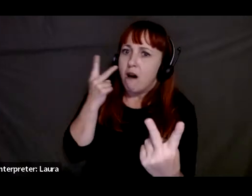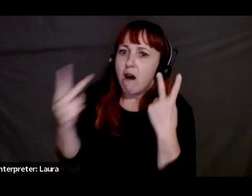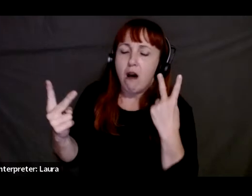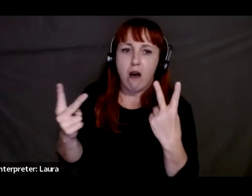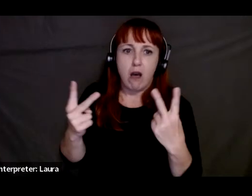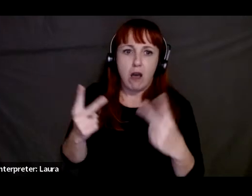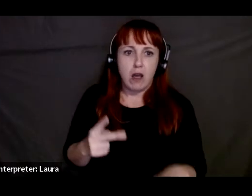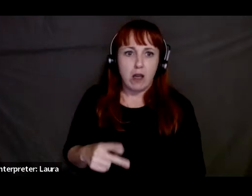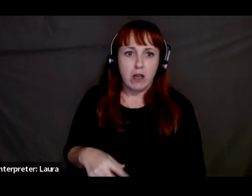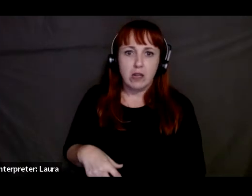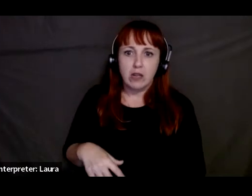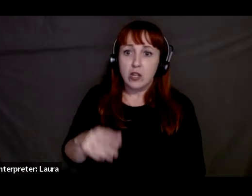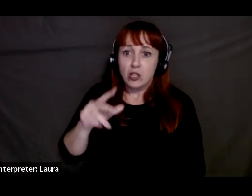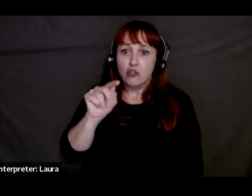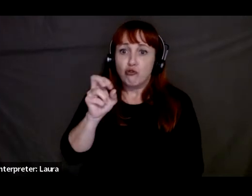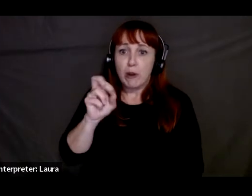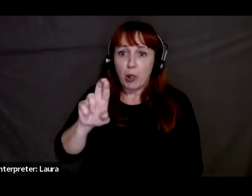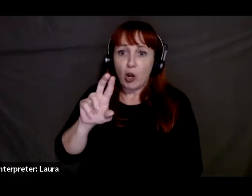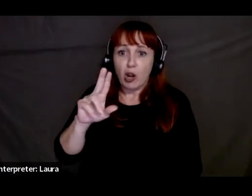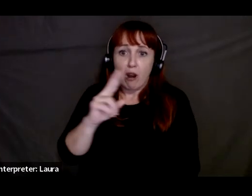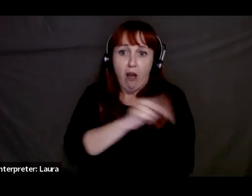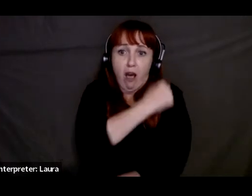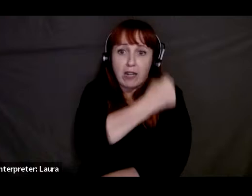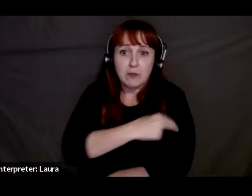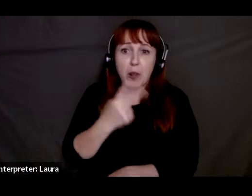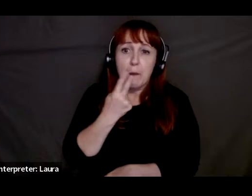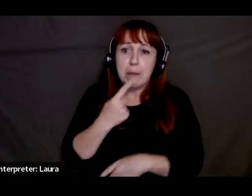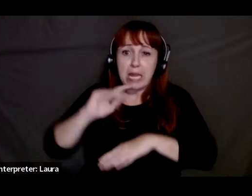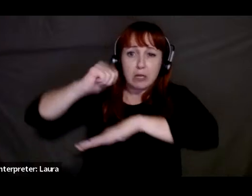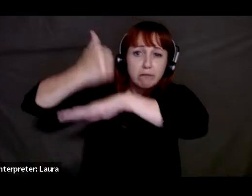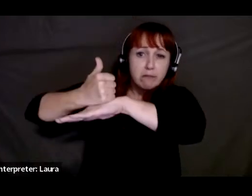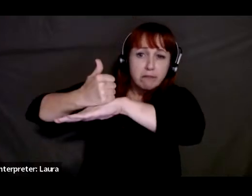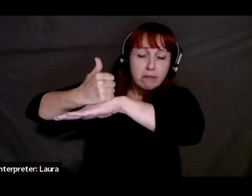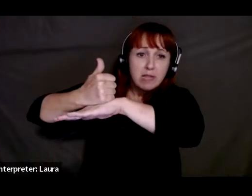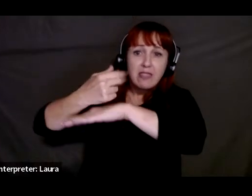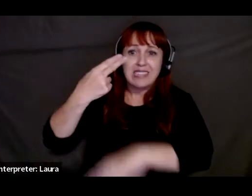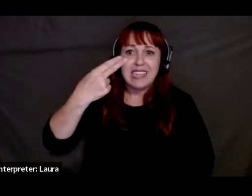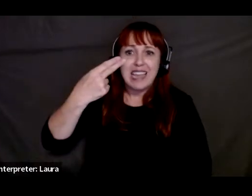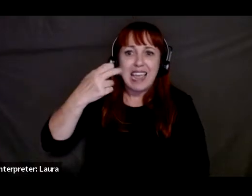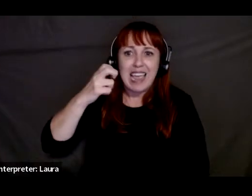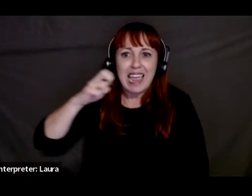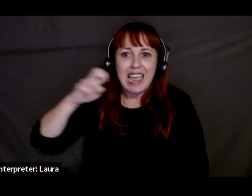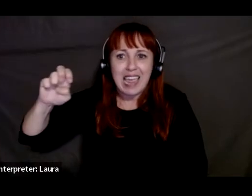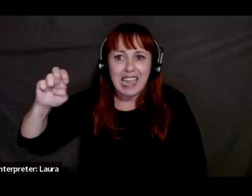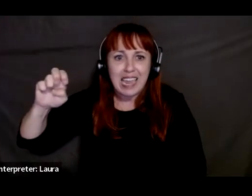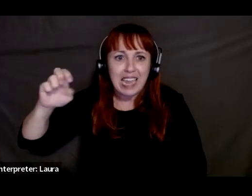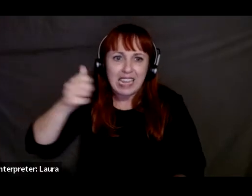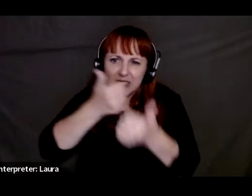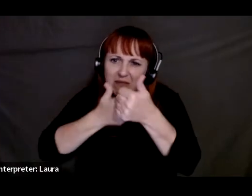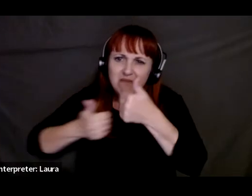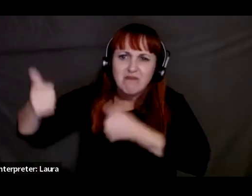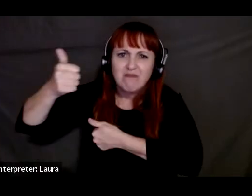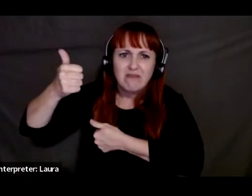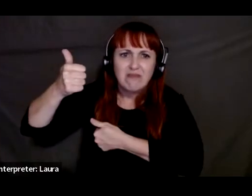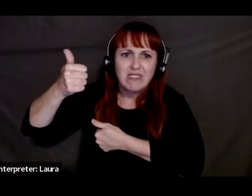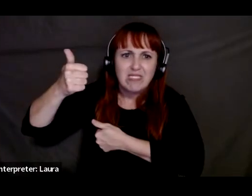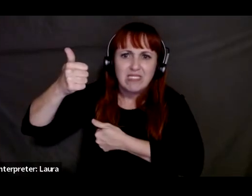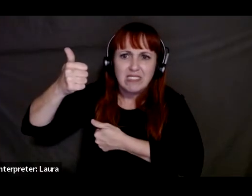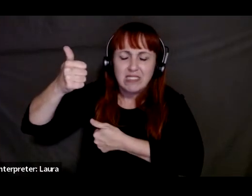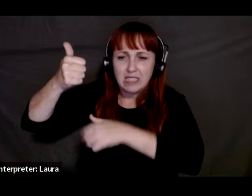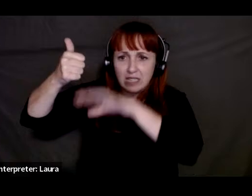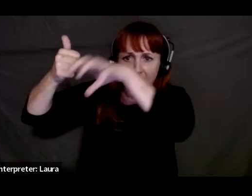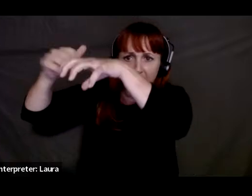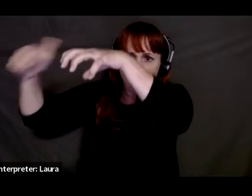Triple hospital. You know that triple hospital is the he'e? Auntie, I'm so... That's the he'e. And underneath